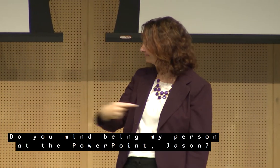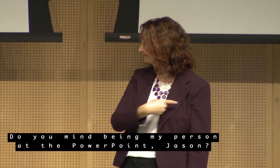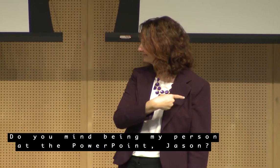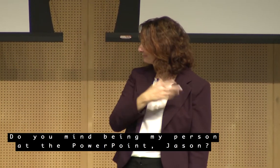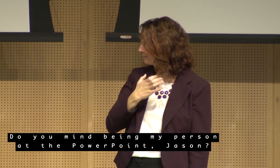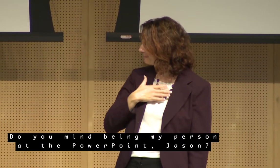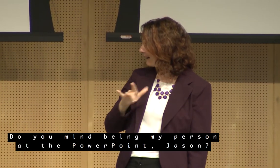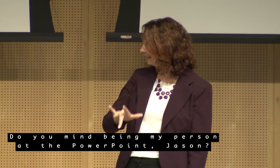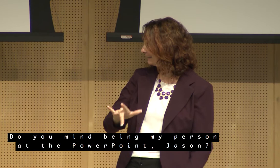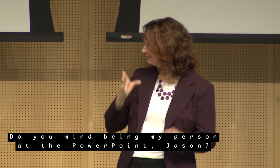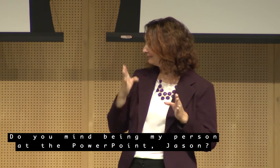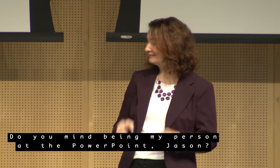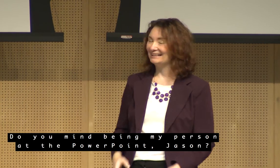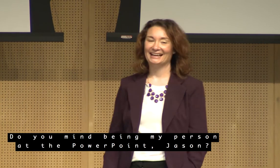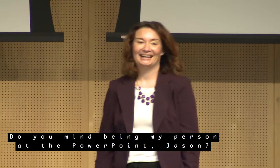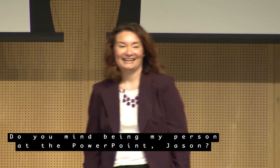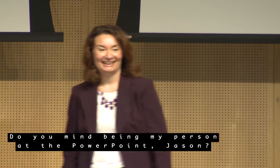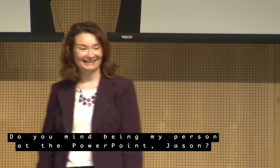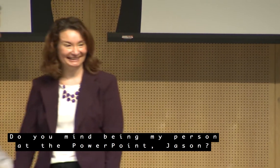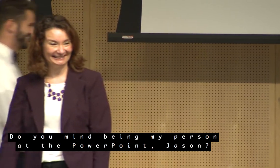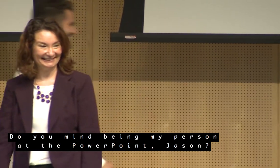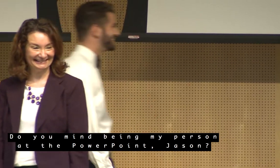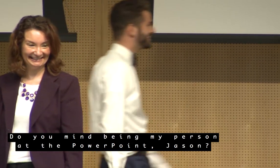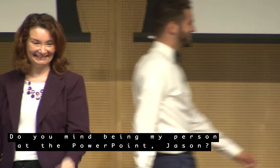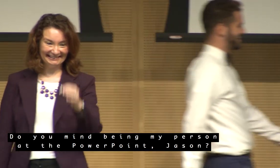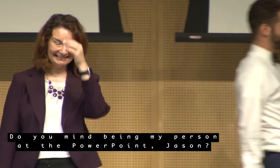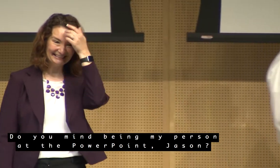Do you mind being my person at the PowerPoint, Jason?